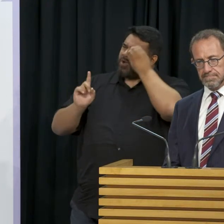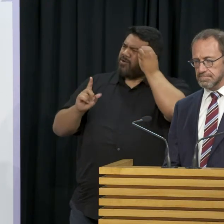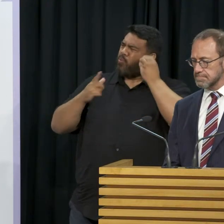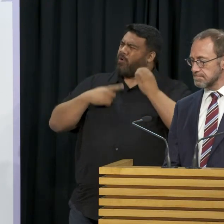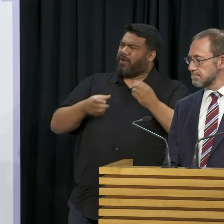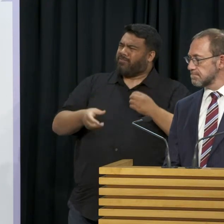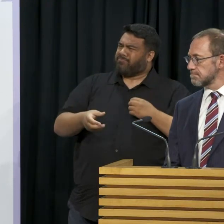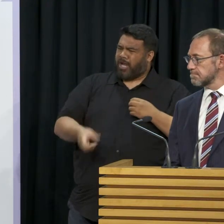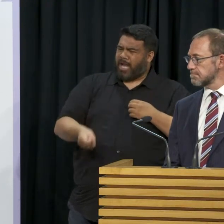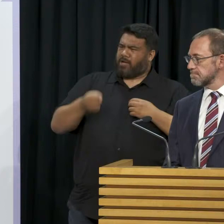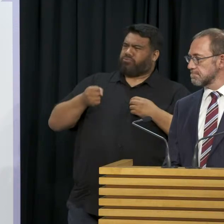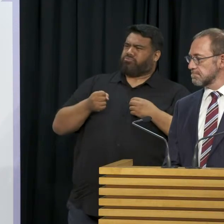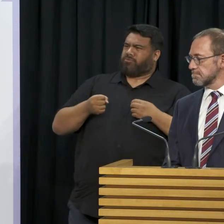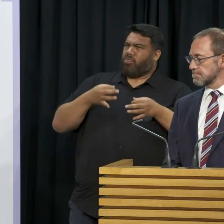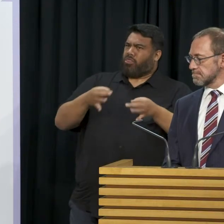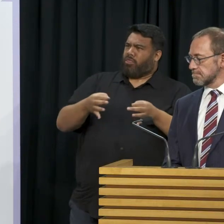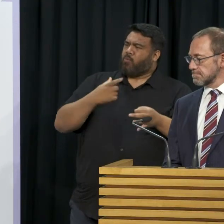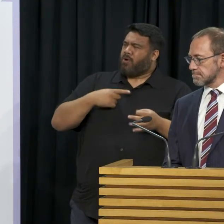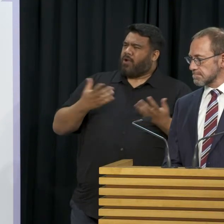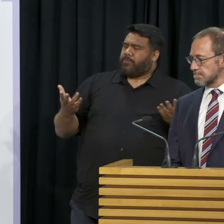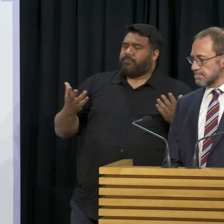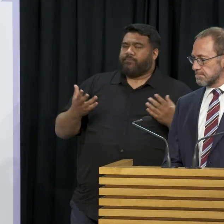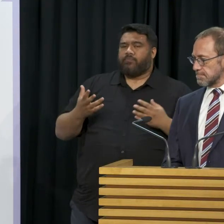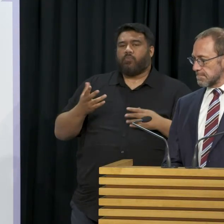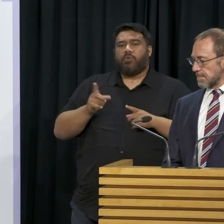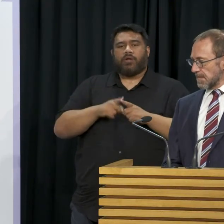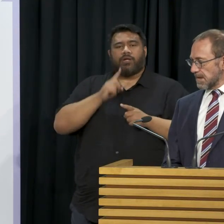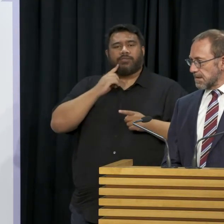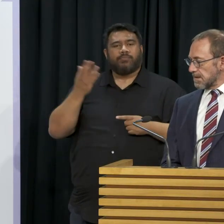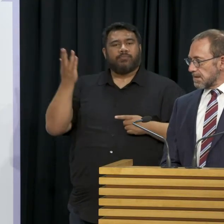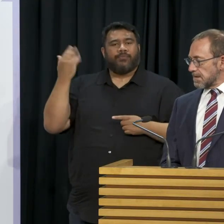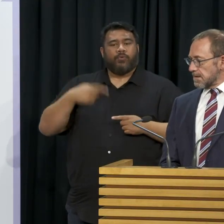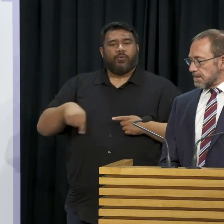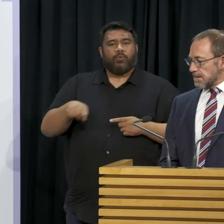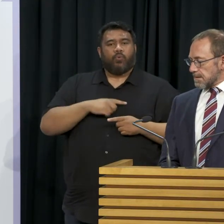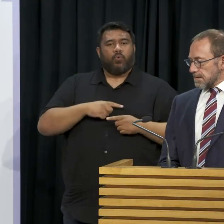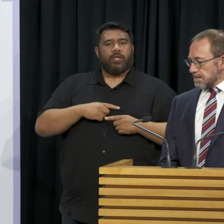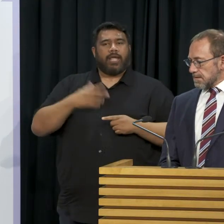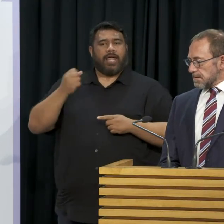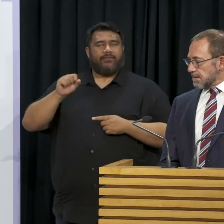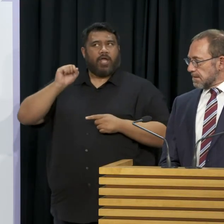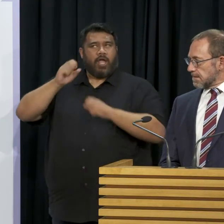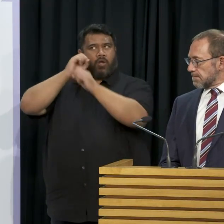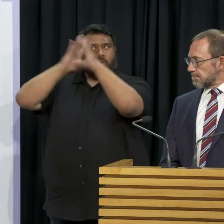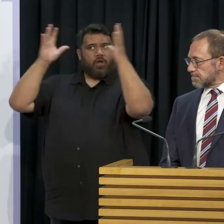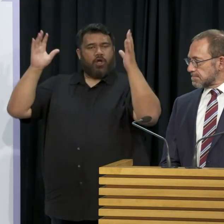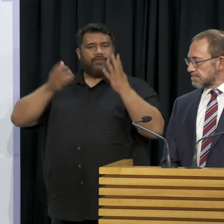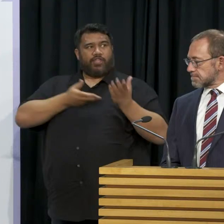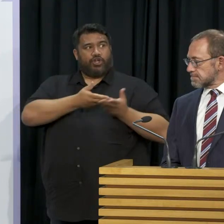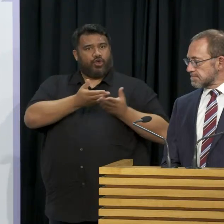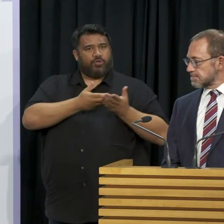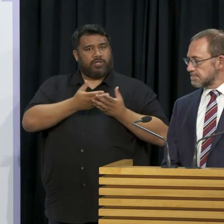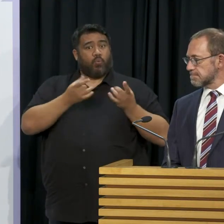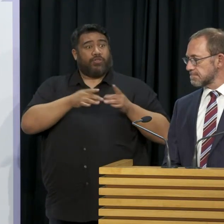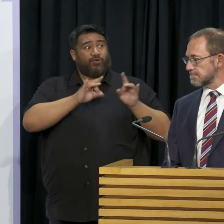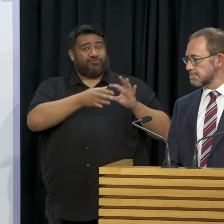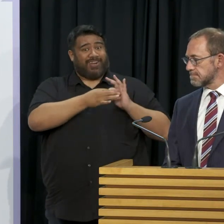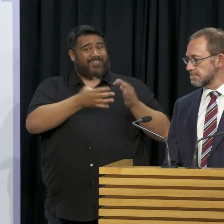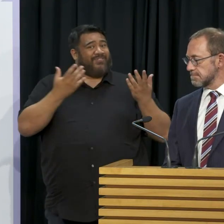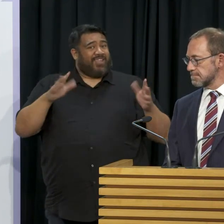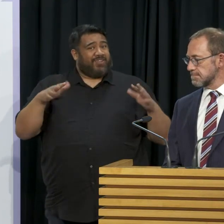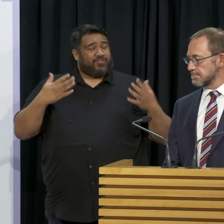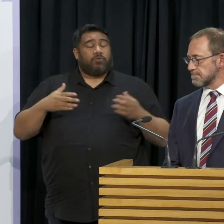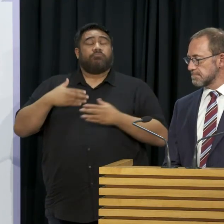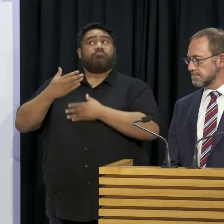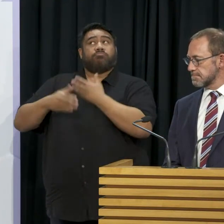it back? Yeah. Well, as I've just described, we were working previously on a completely different negotiation, an arrangement that was between New Zealand